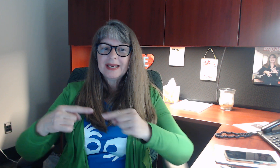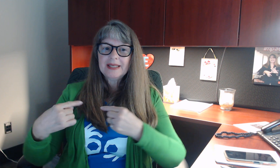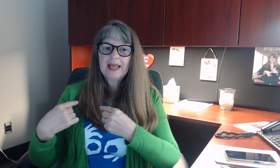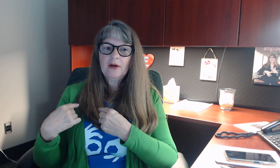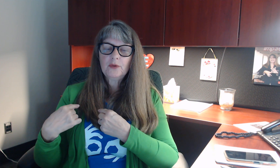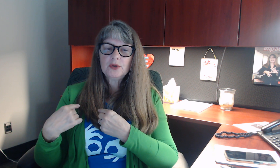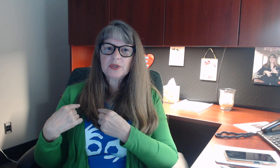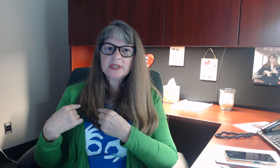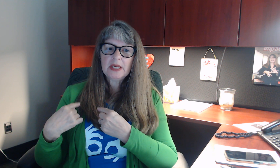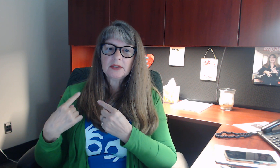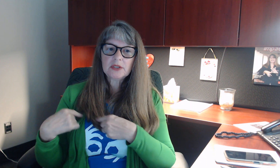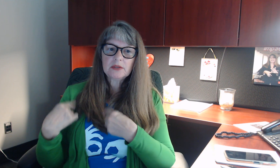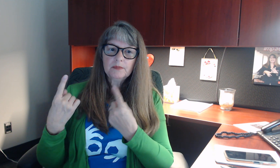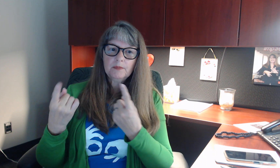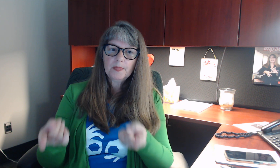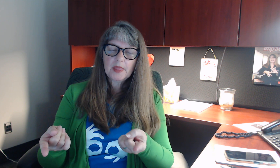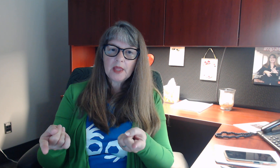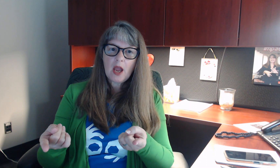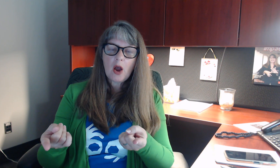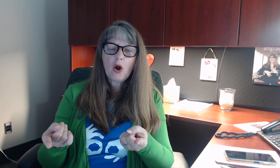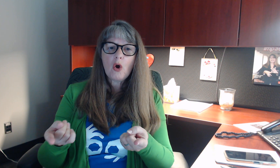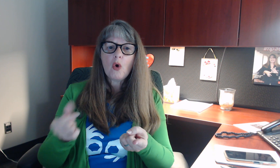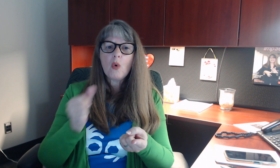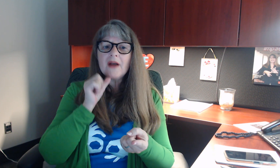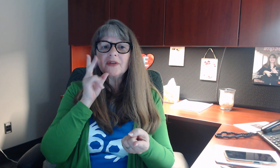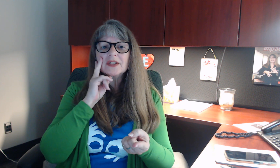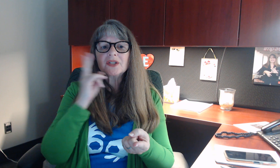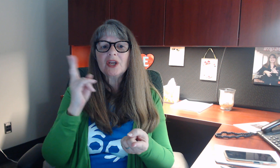Now, if we do since, oh, I've not seen you